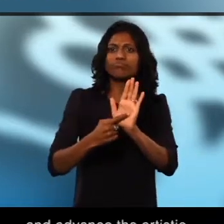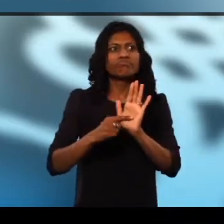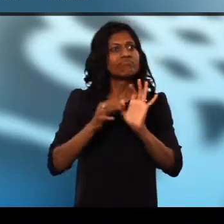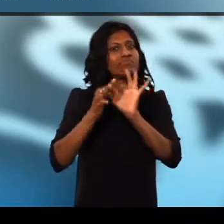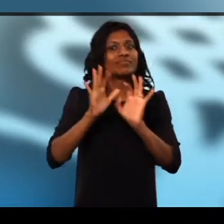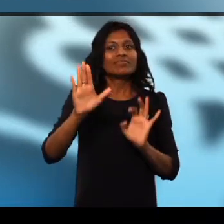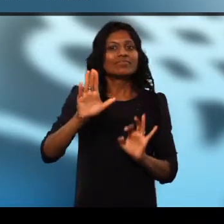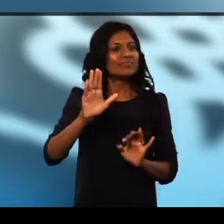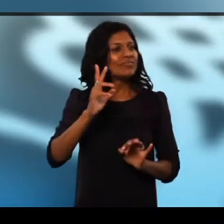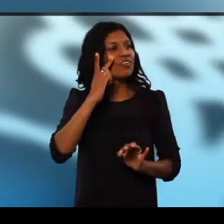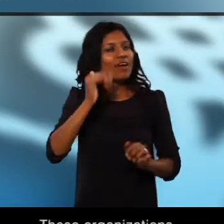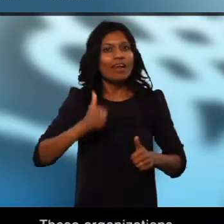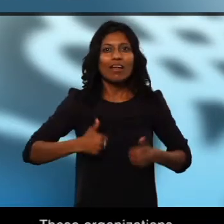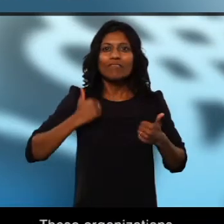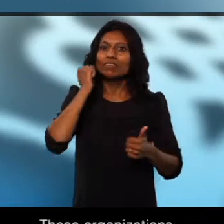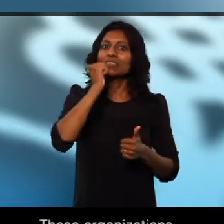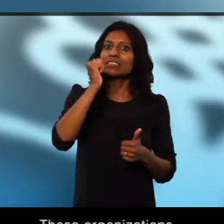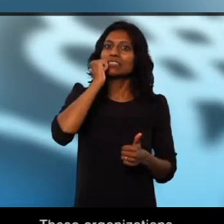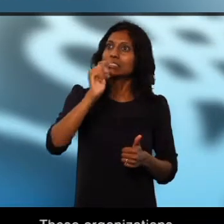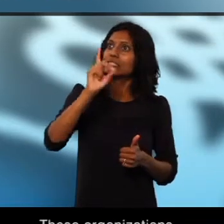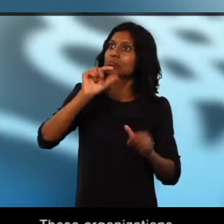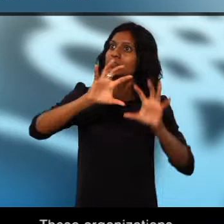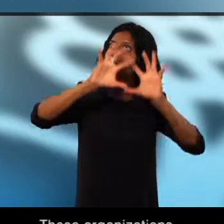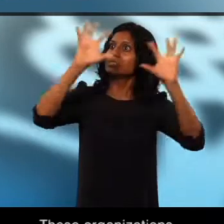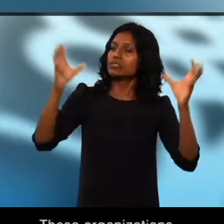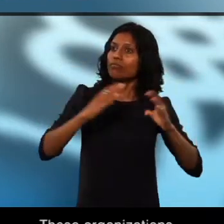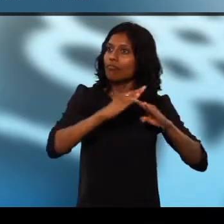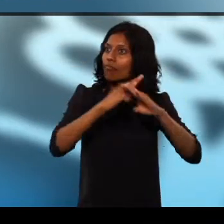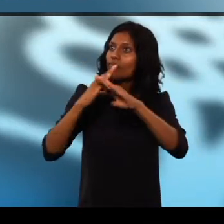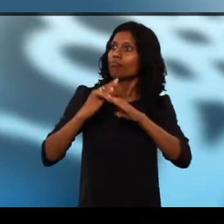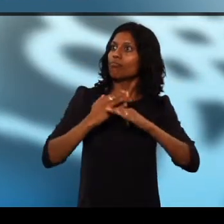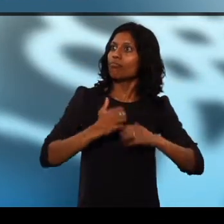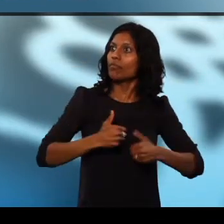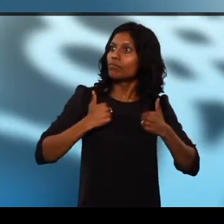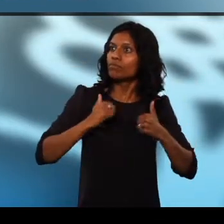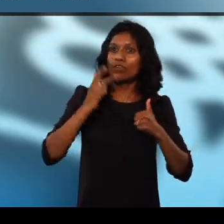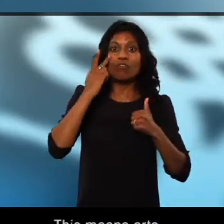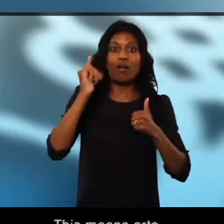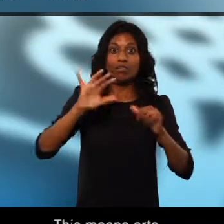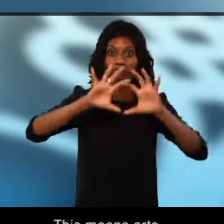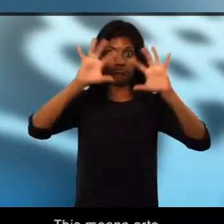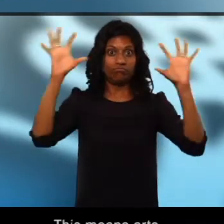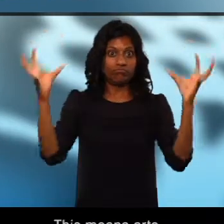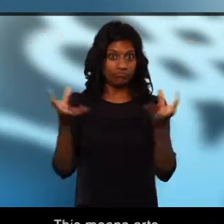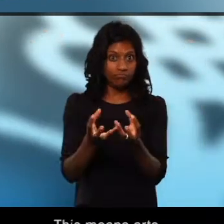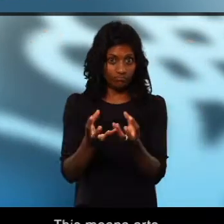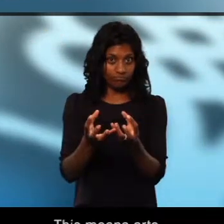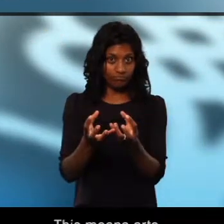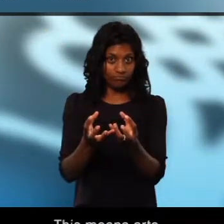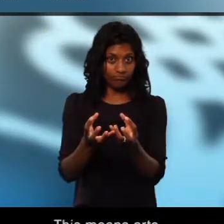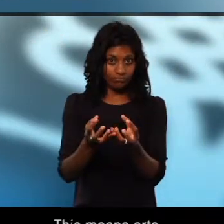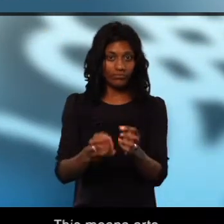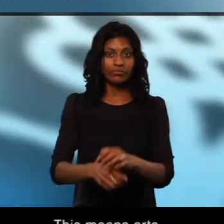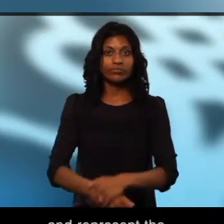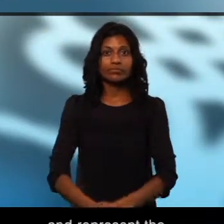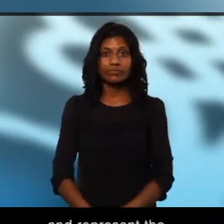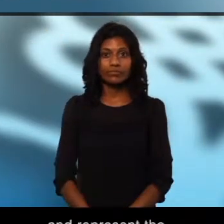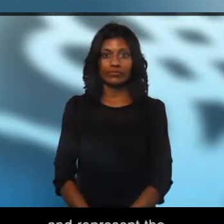with disabilities. These organizations often engage in disability arts. This means arts practices that explore and represent